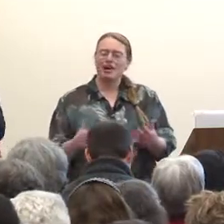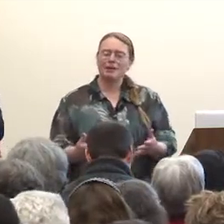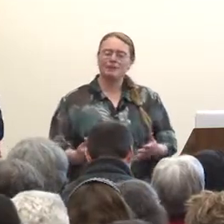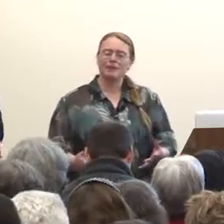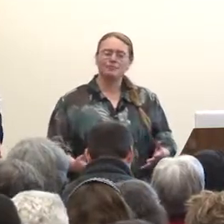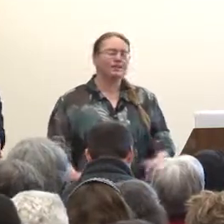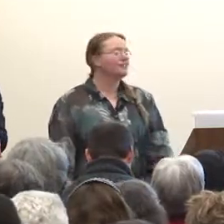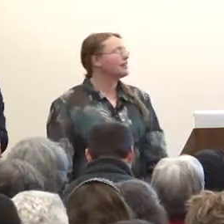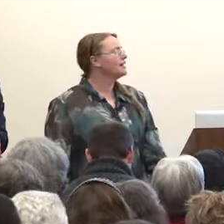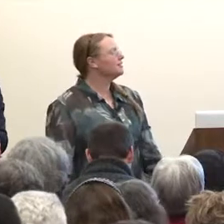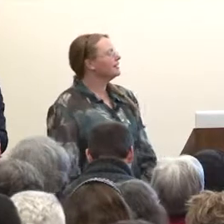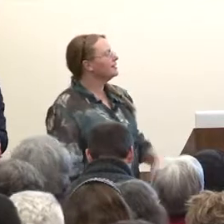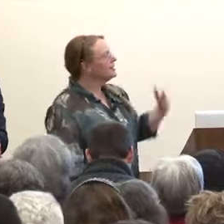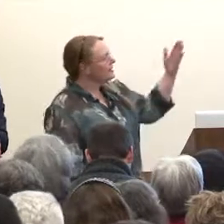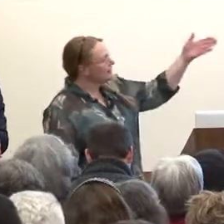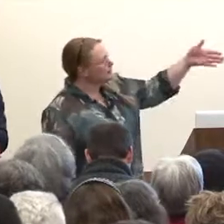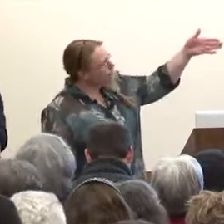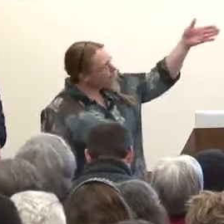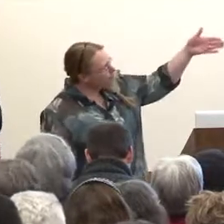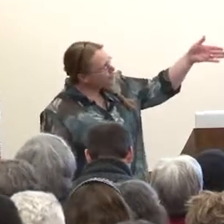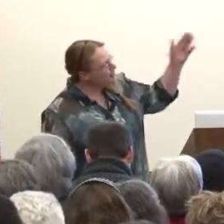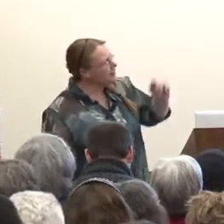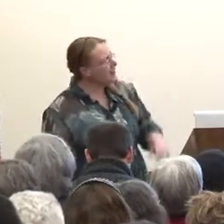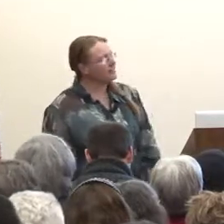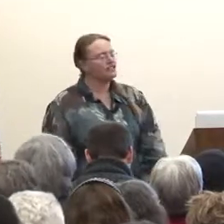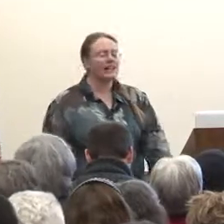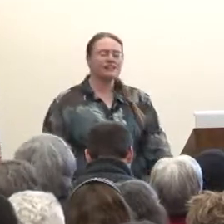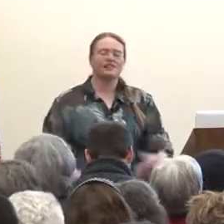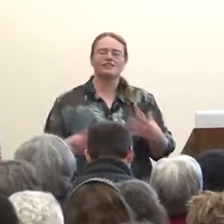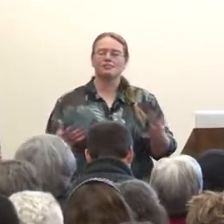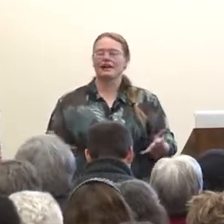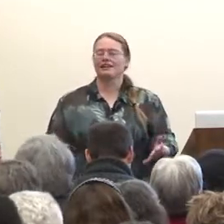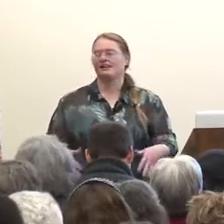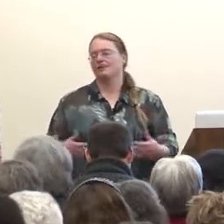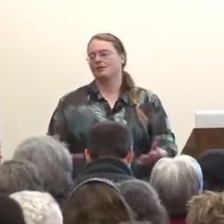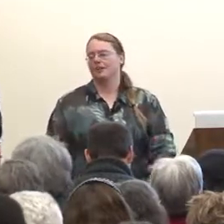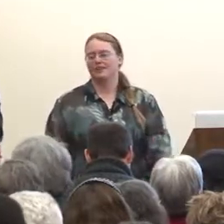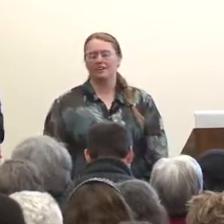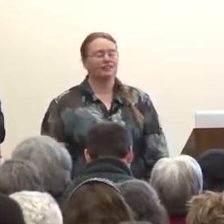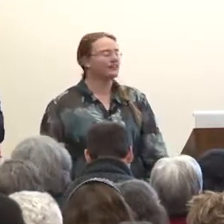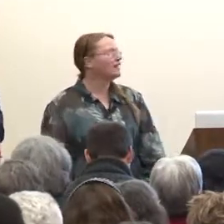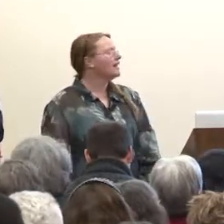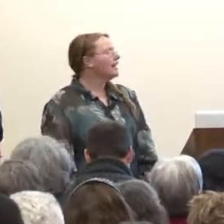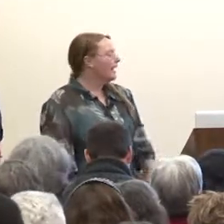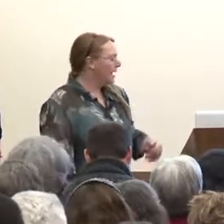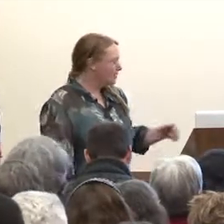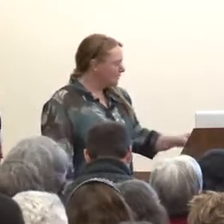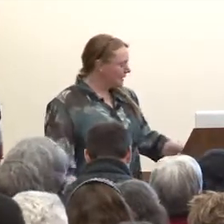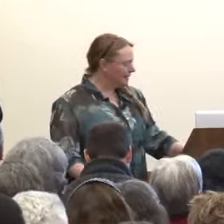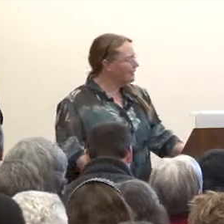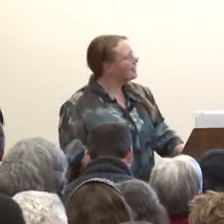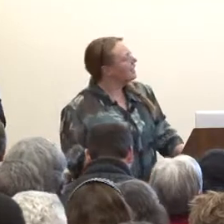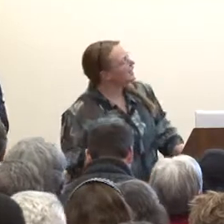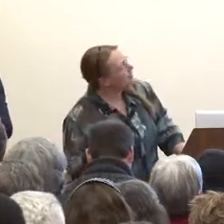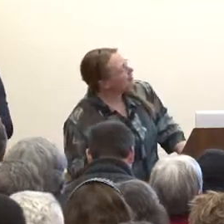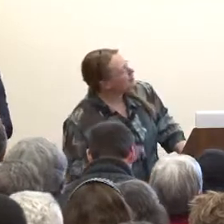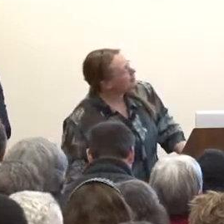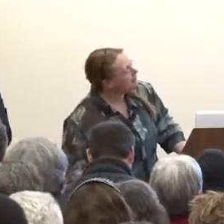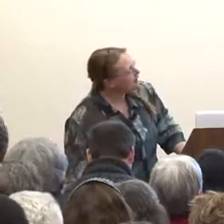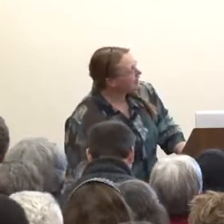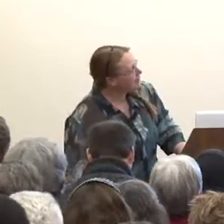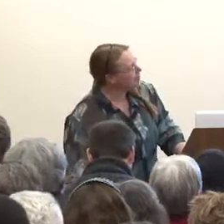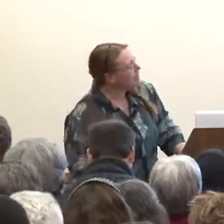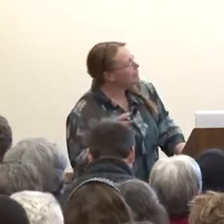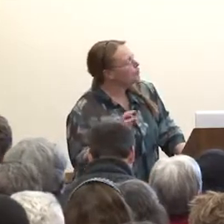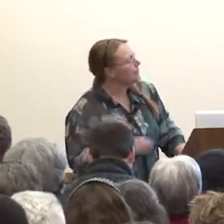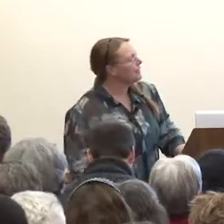lot about the number of their referent. The form of the noun changes depending on the number of the referent. And not just